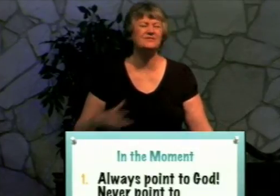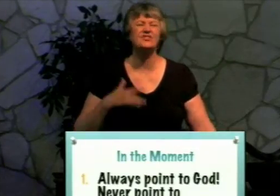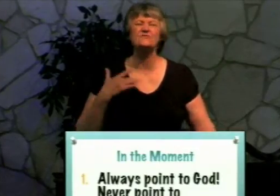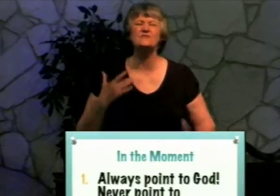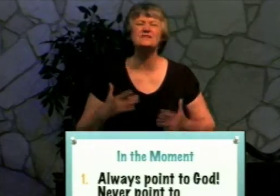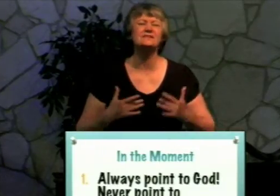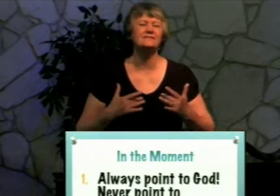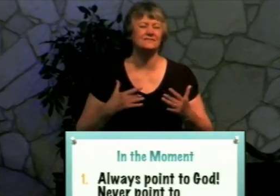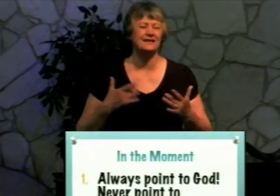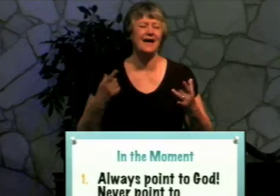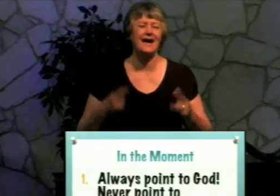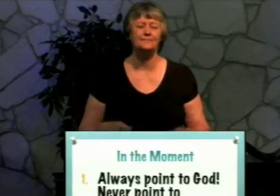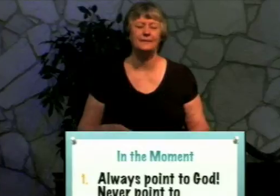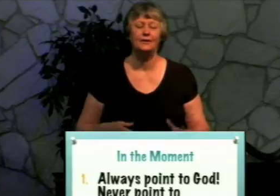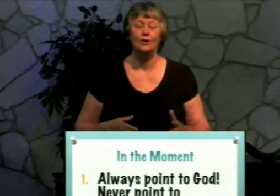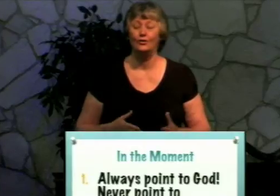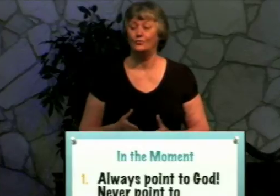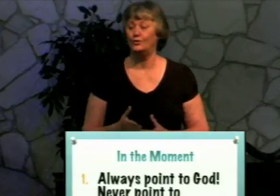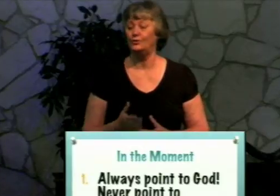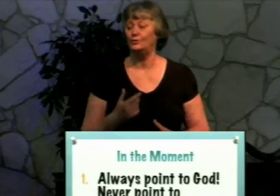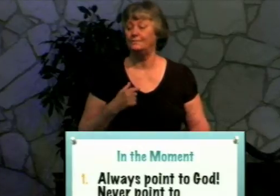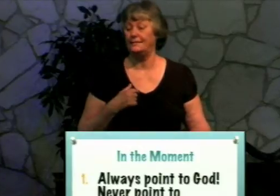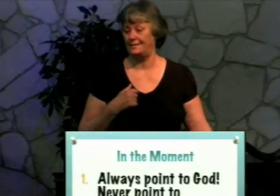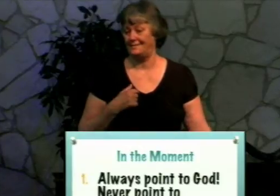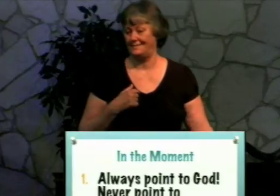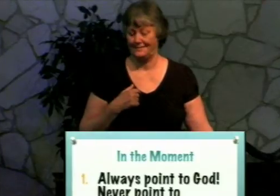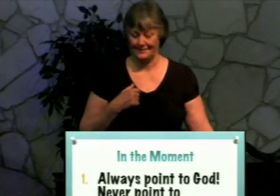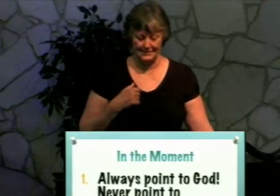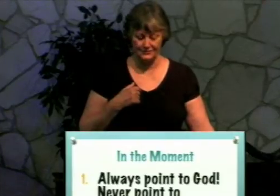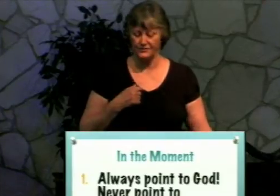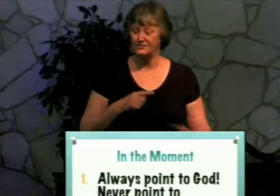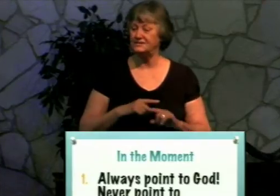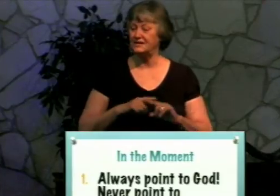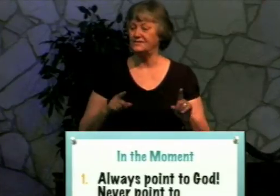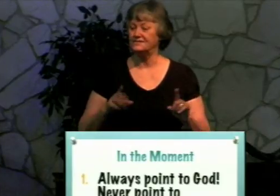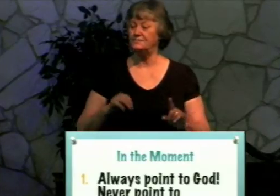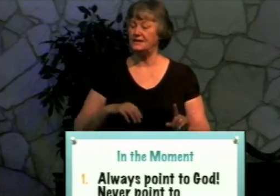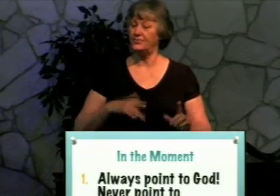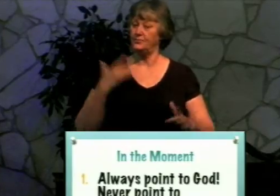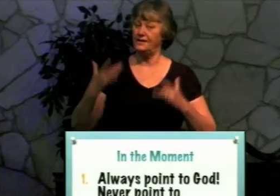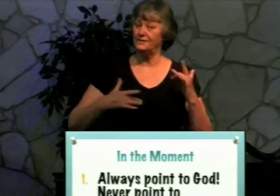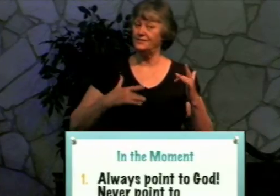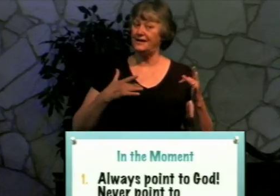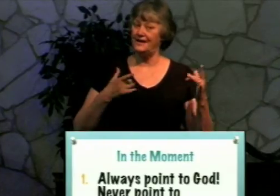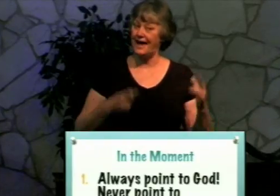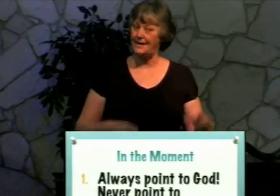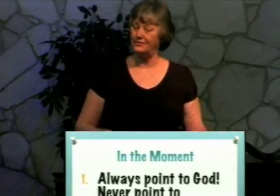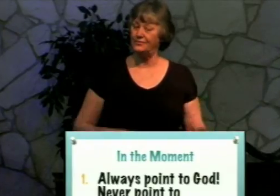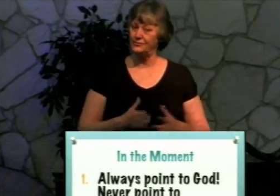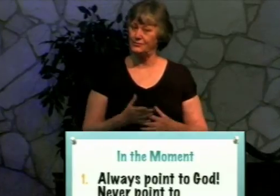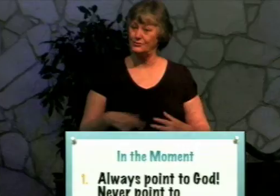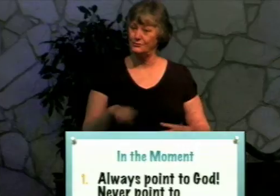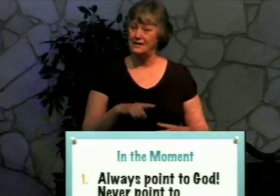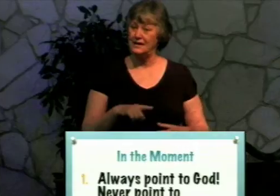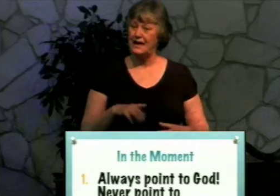I was thrilled that it happened through me. So there's a difference in being thrilled that it happened through you and